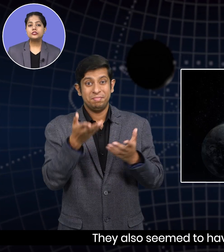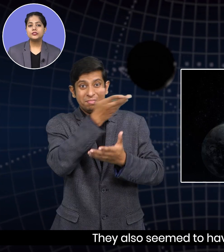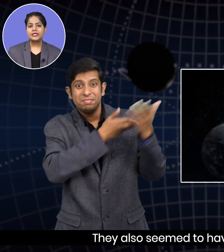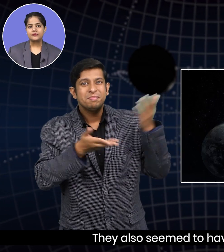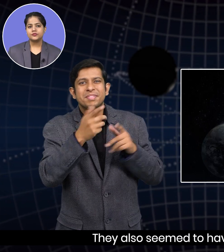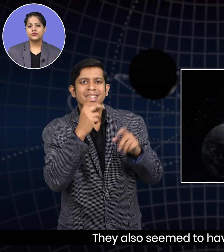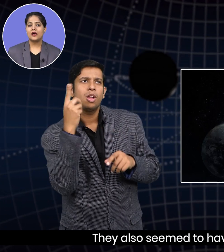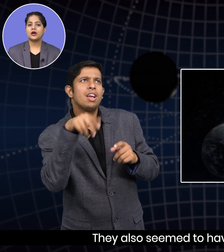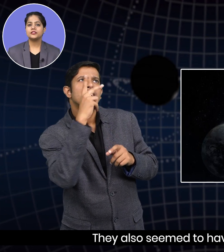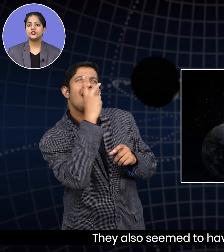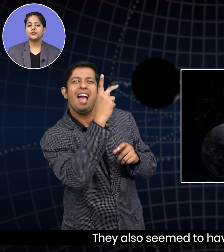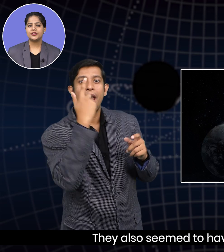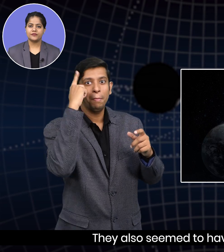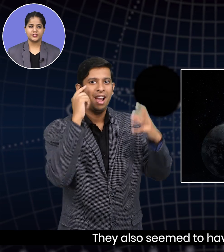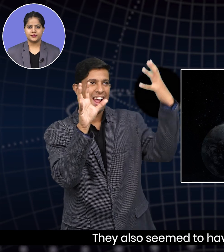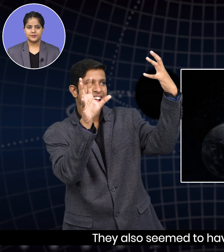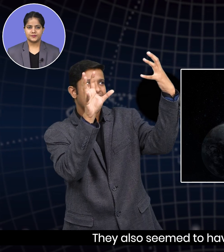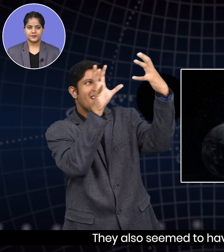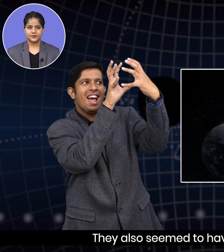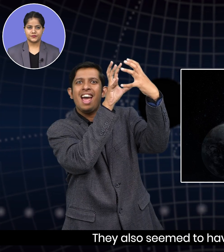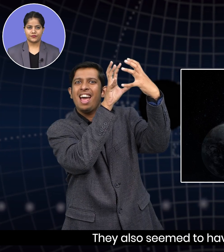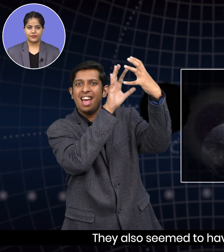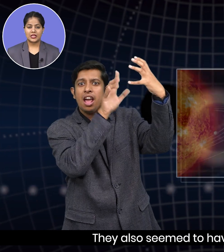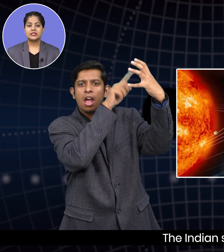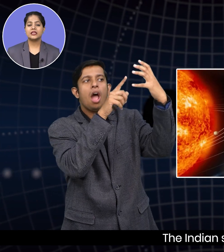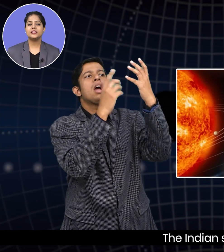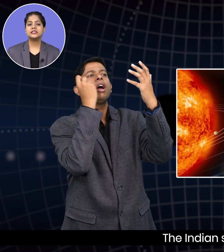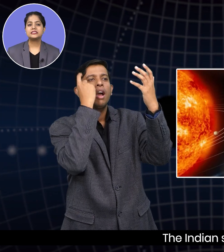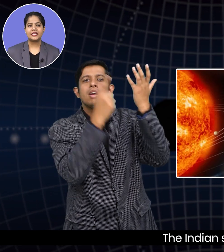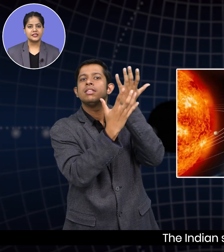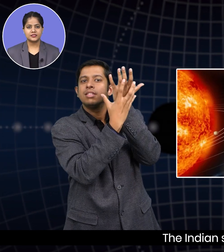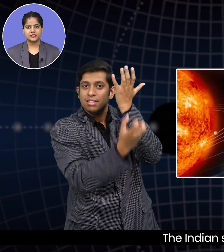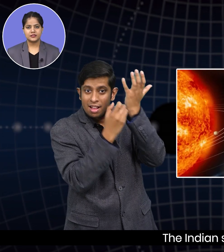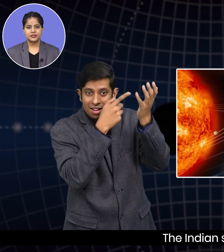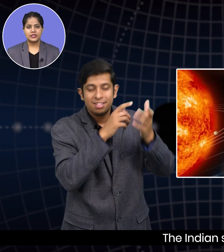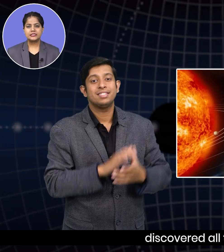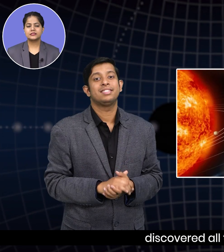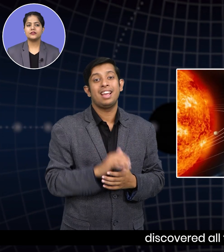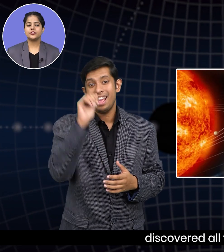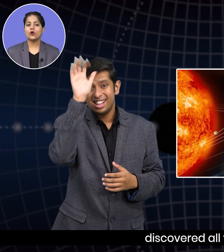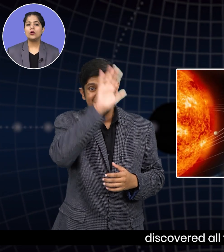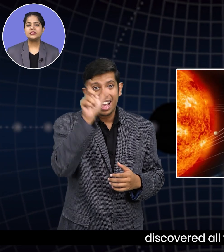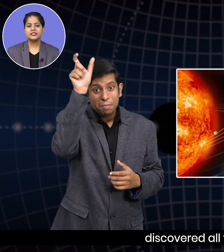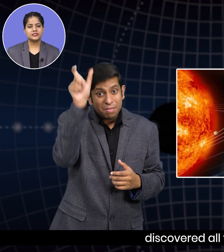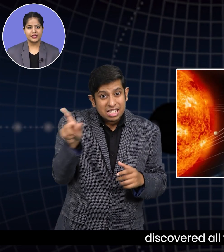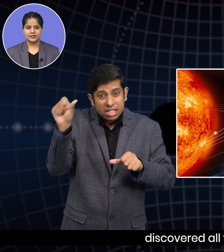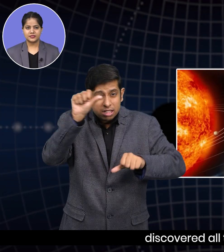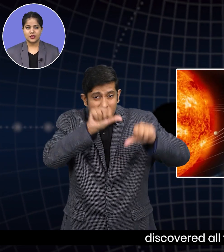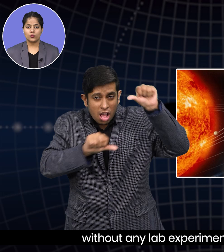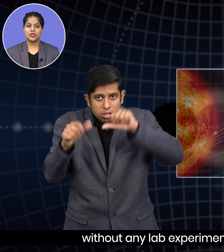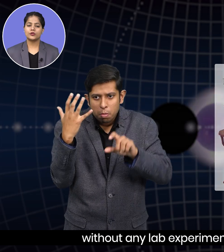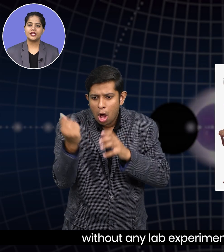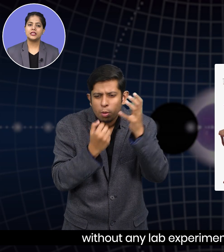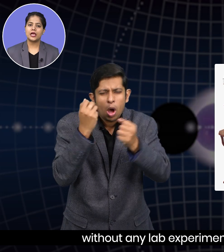They also seem to have understood gravity. The Indian scientists discovered all these